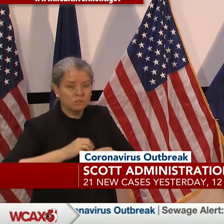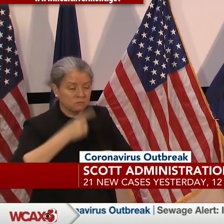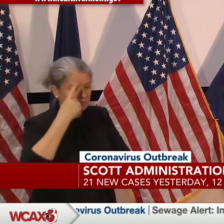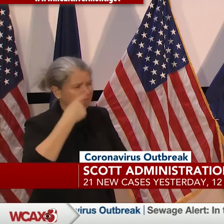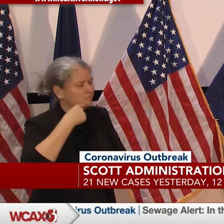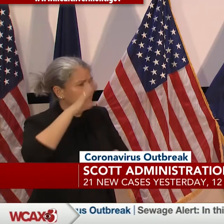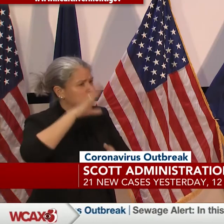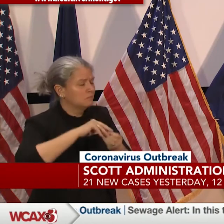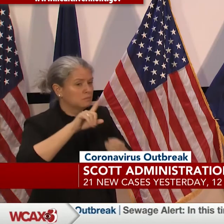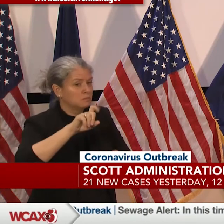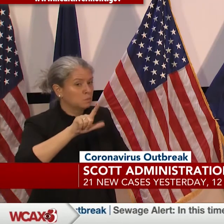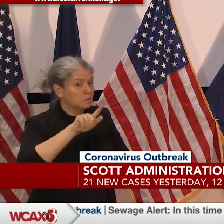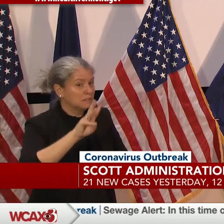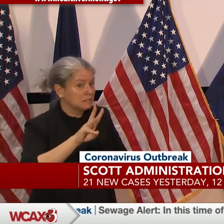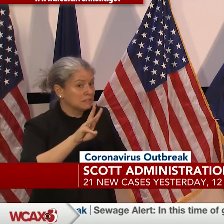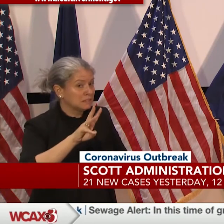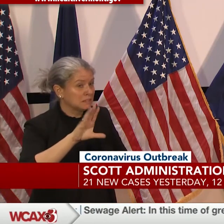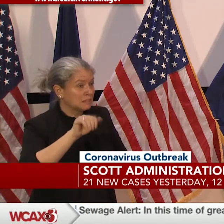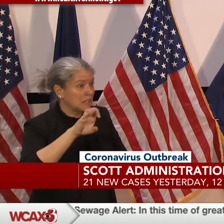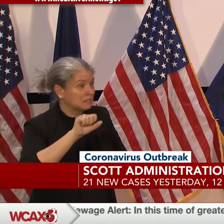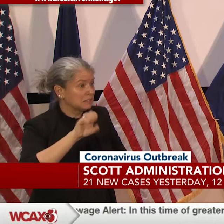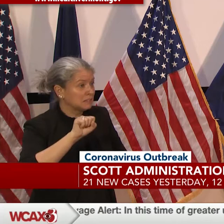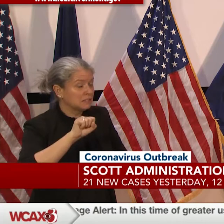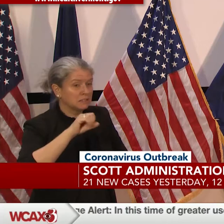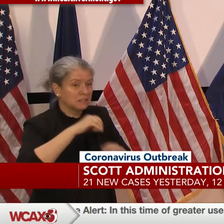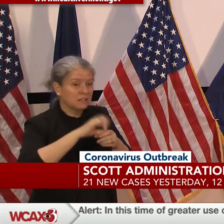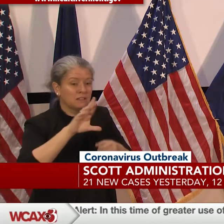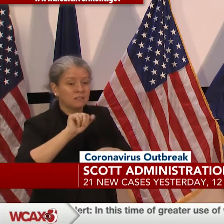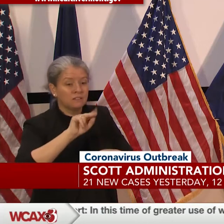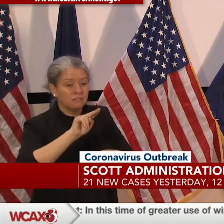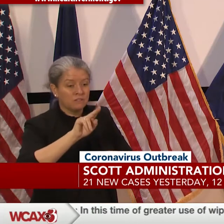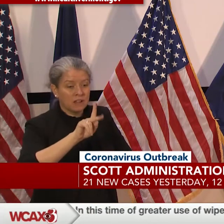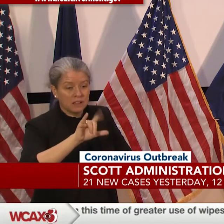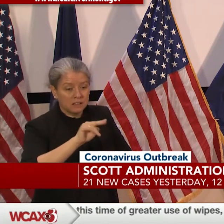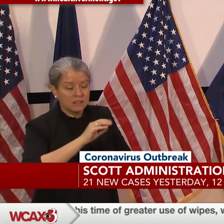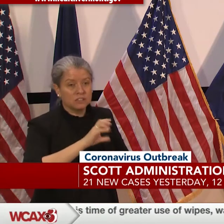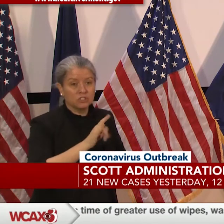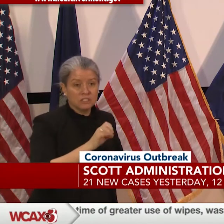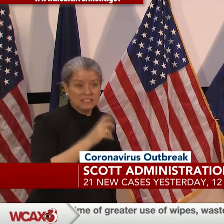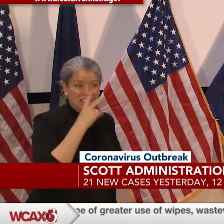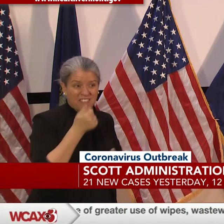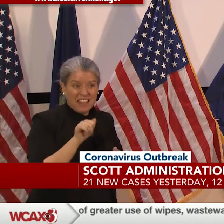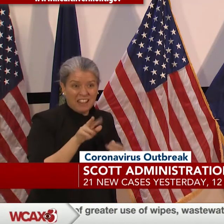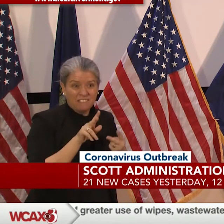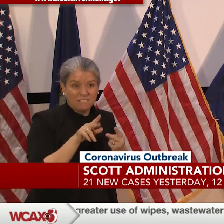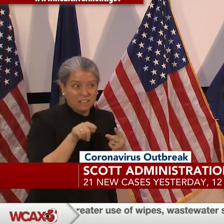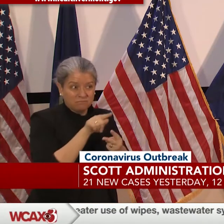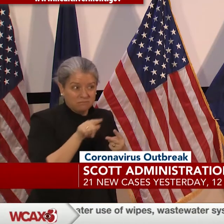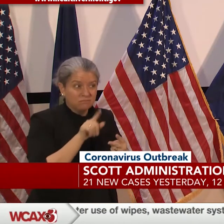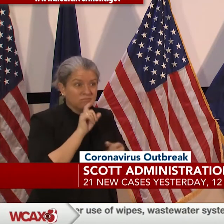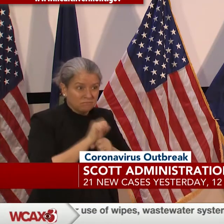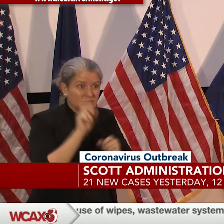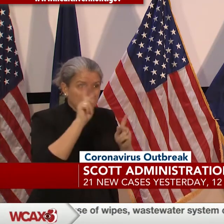126 cases, presumably between like Franklin and Chittenden, to see if any of those have